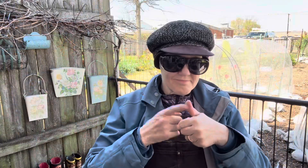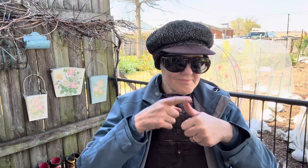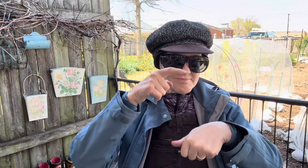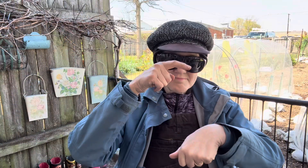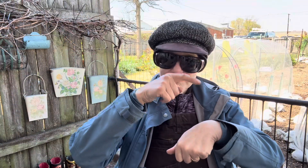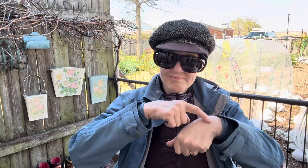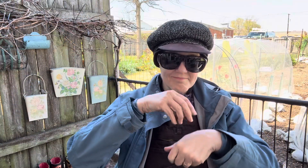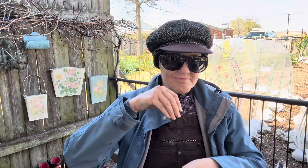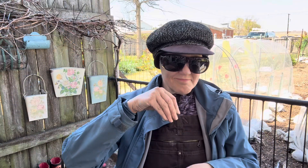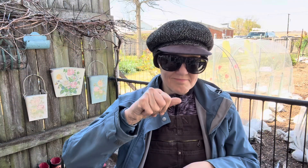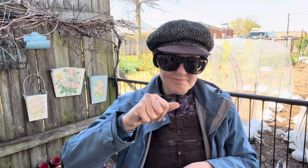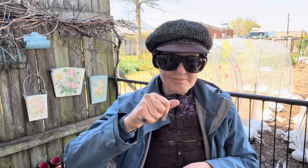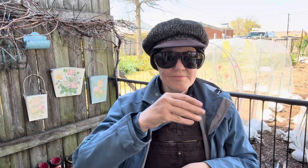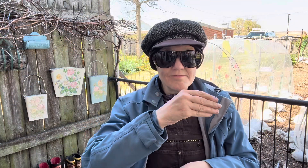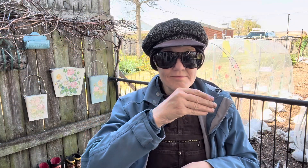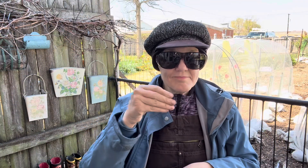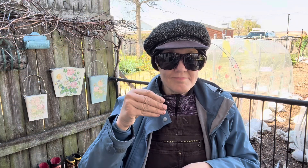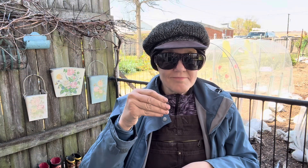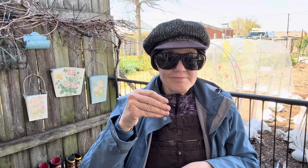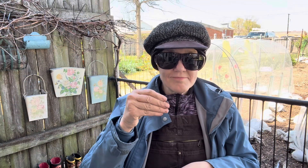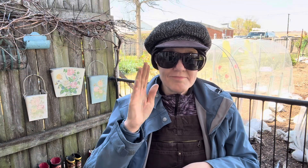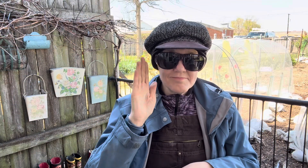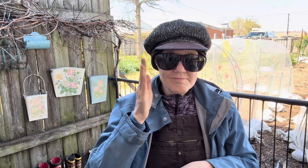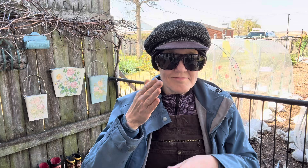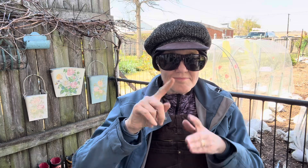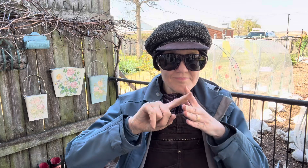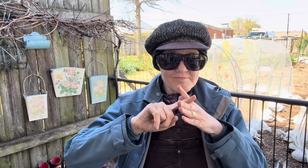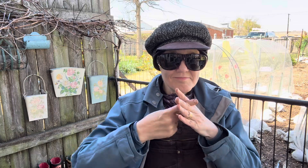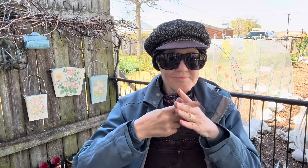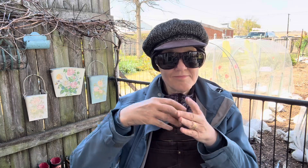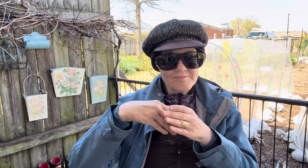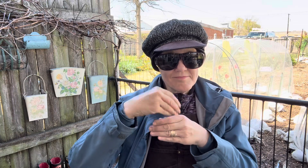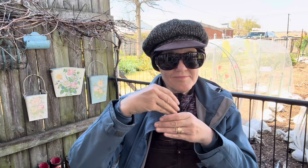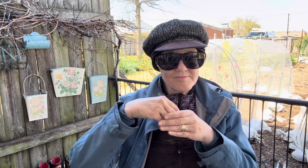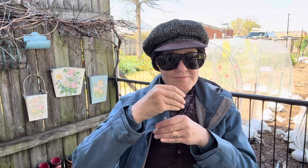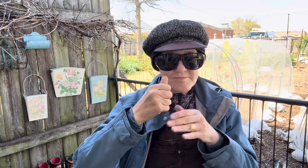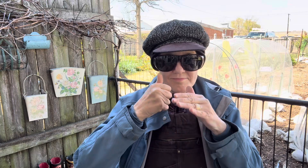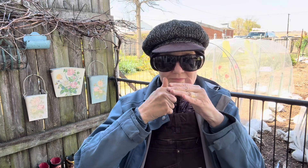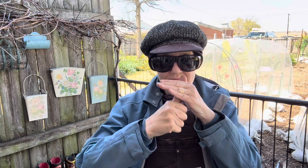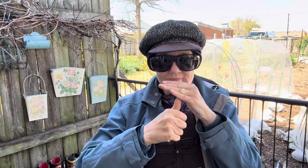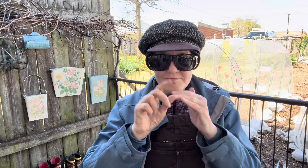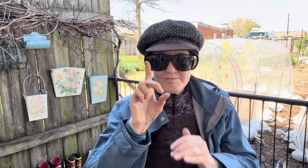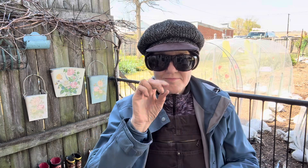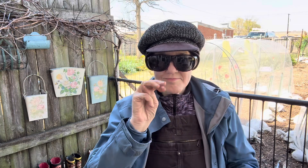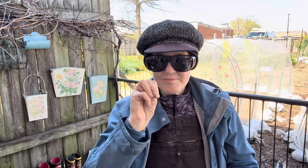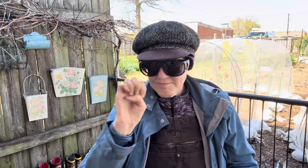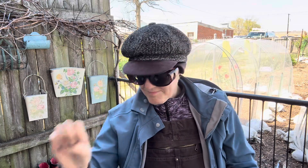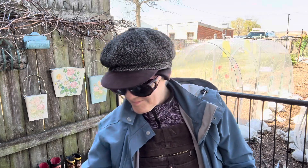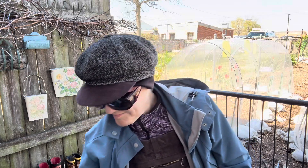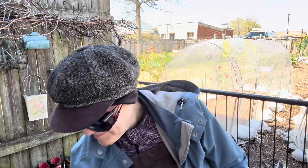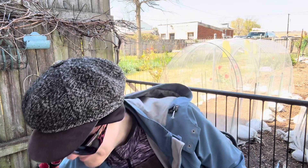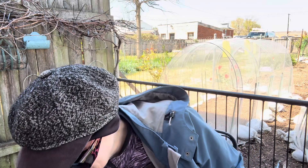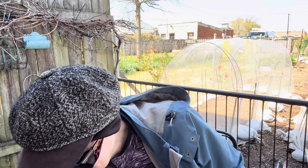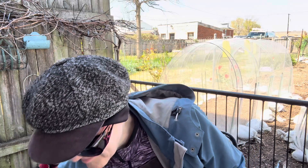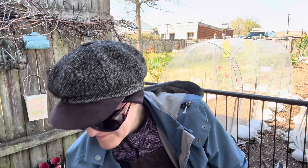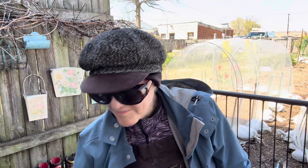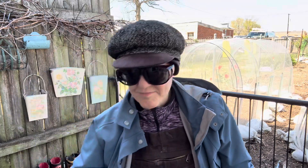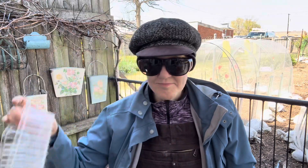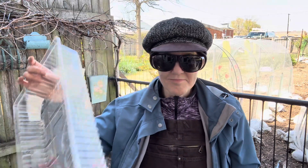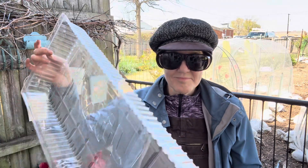This is my first time planting these. I'm going to start them outdoors under a greenhouse